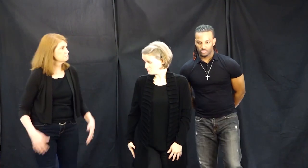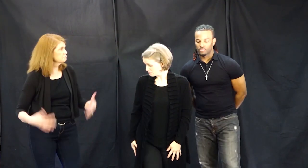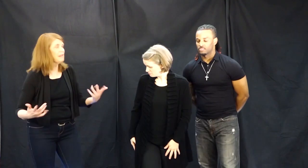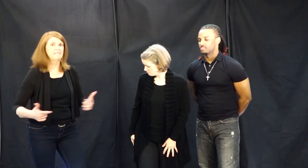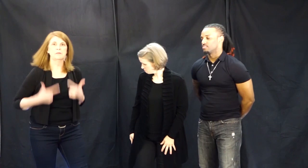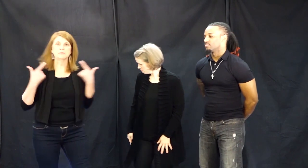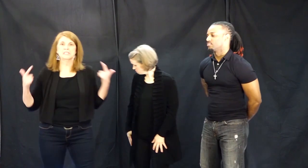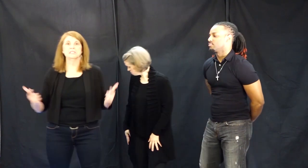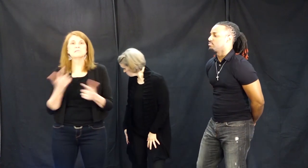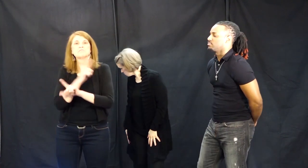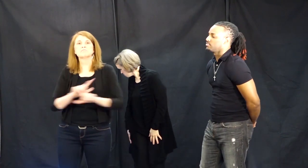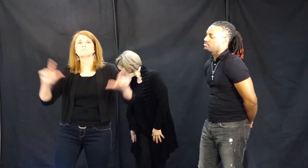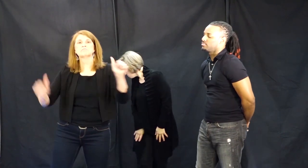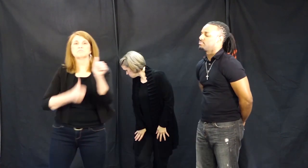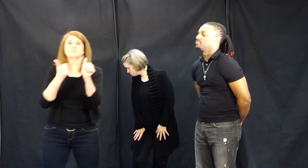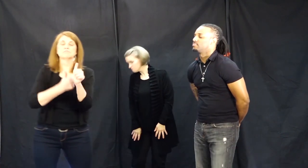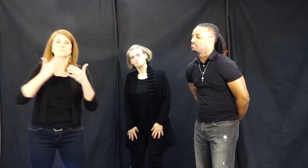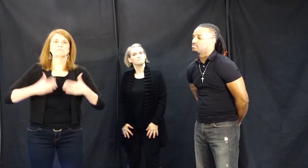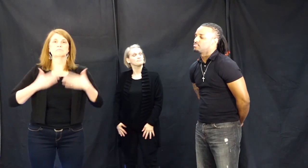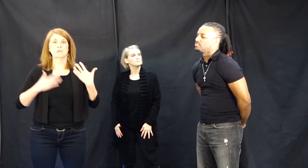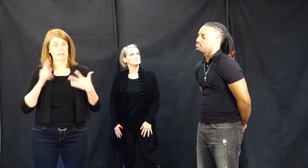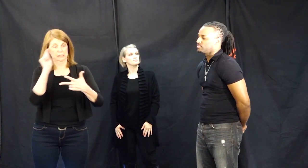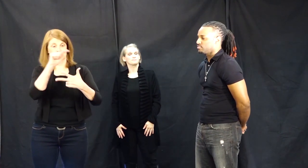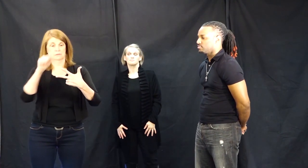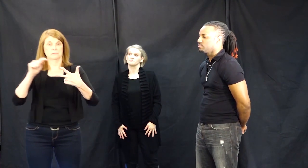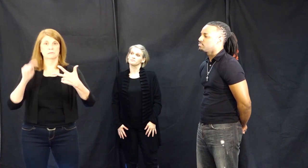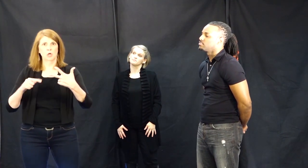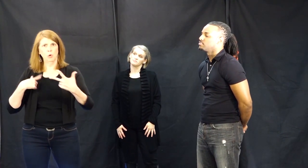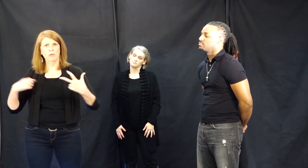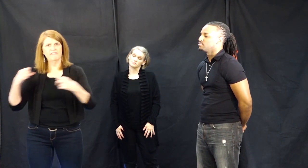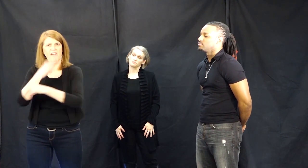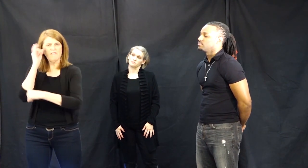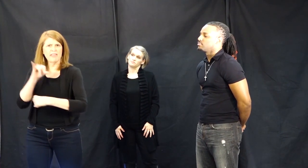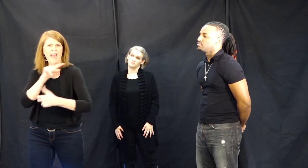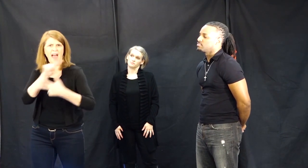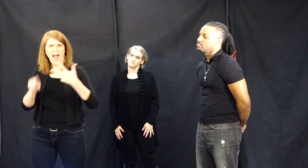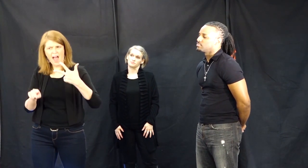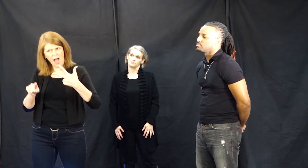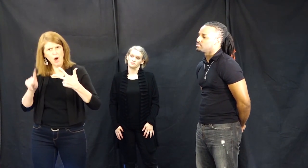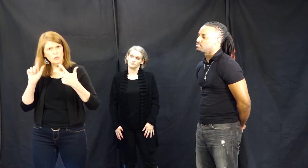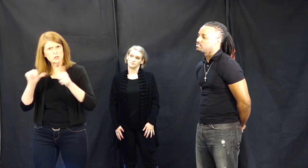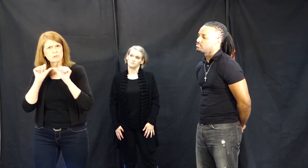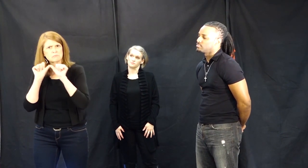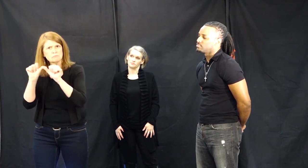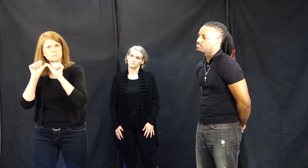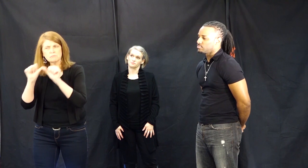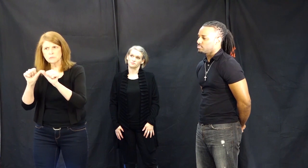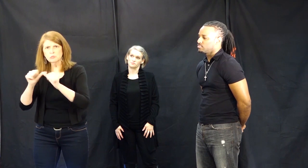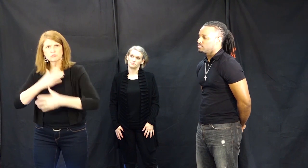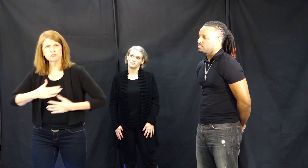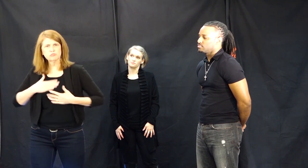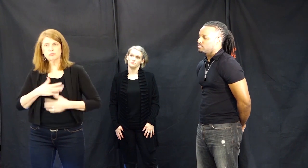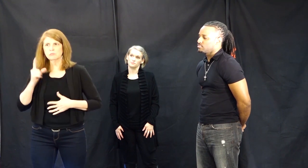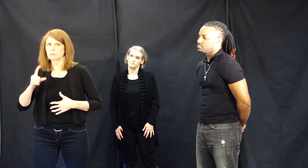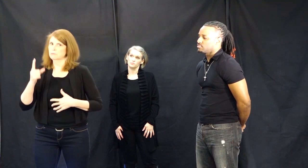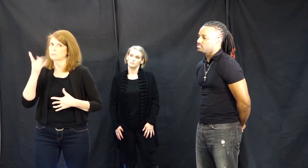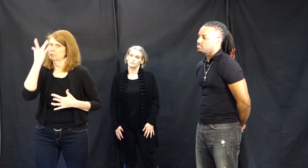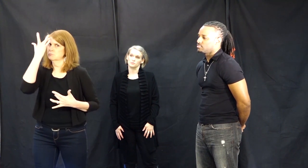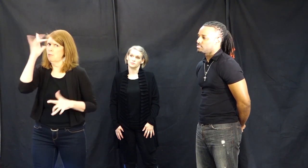Life, liberty, and the pursuit of happiness. We fought for these ideals, we shouldn't settle for less. These are wise words, enterprising men quote